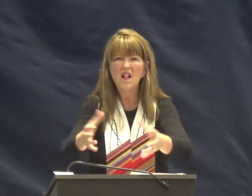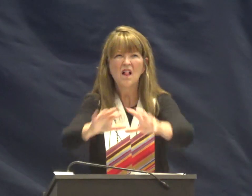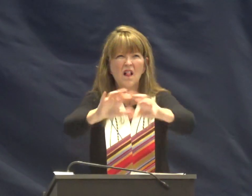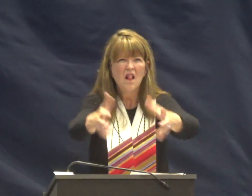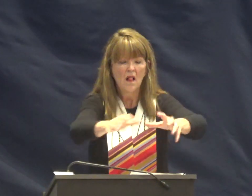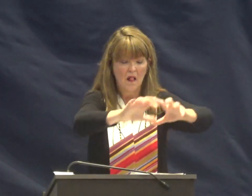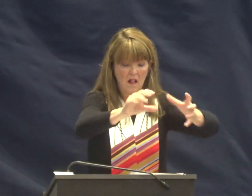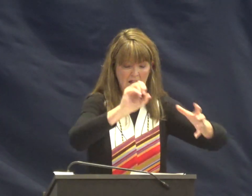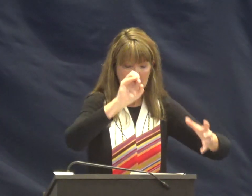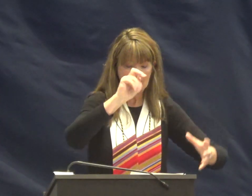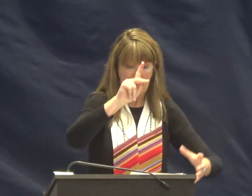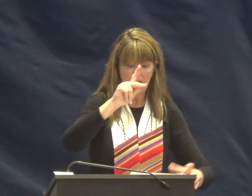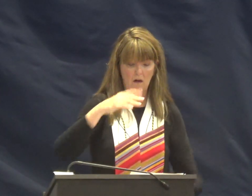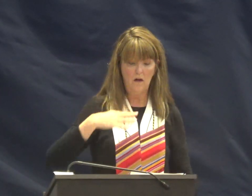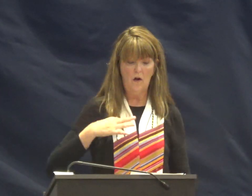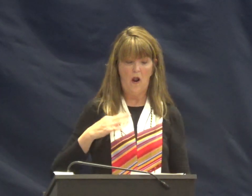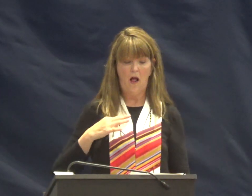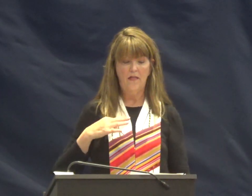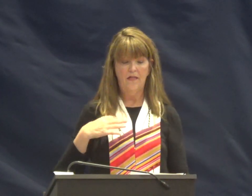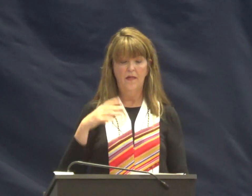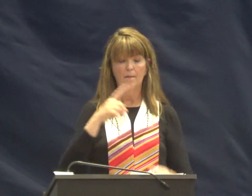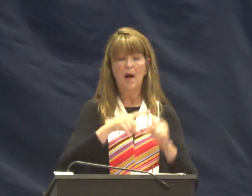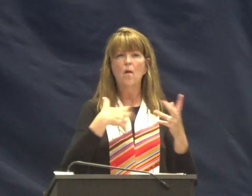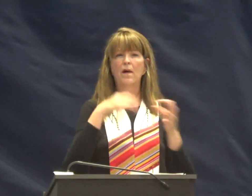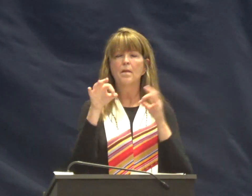animals needed to be clothed in sackcloth.